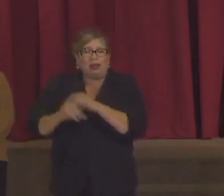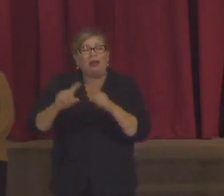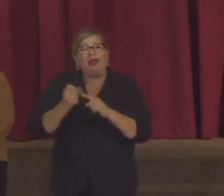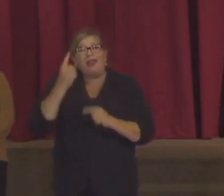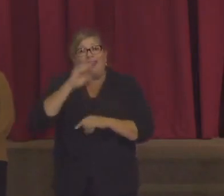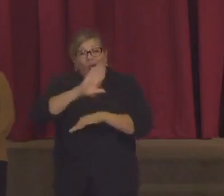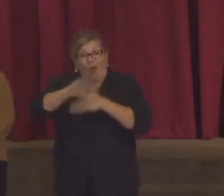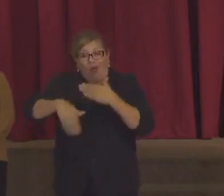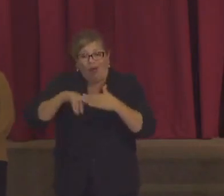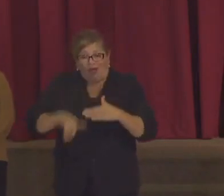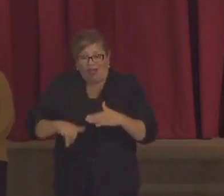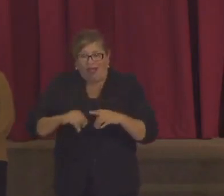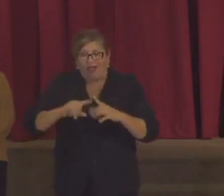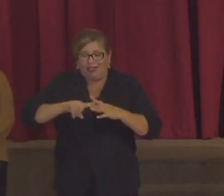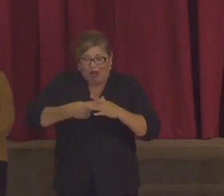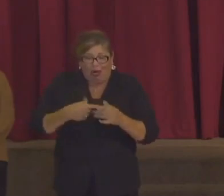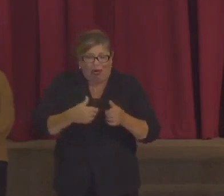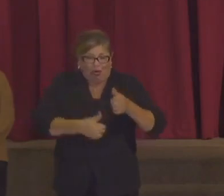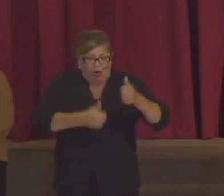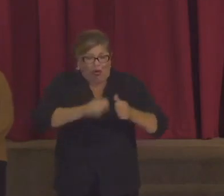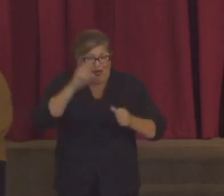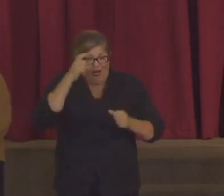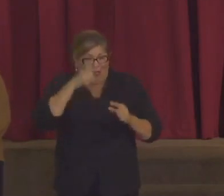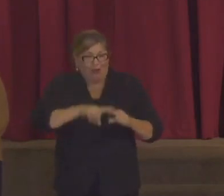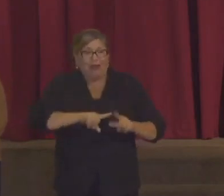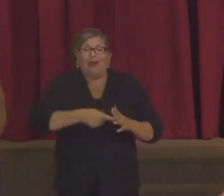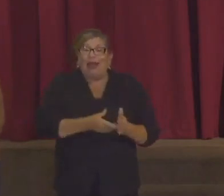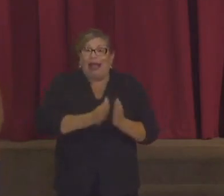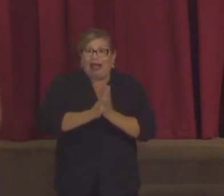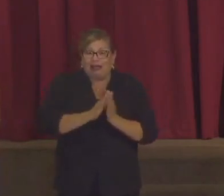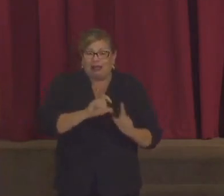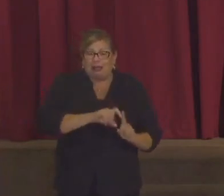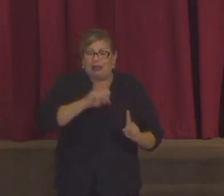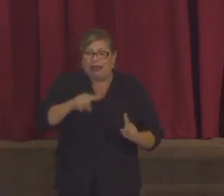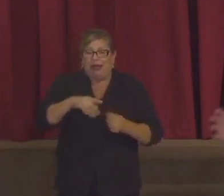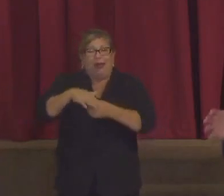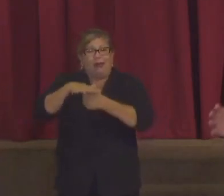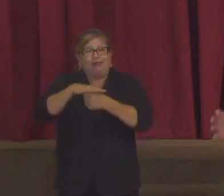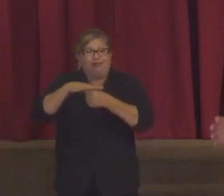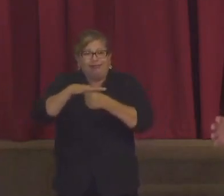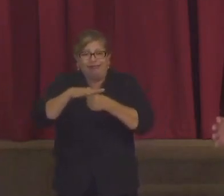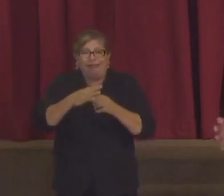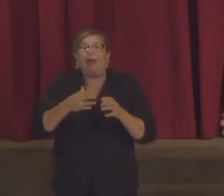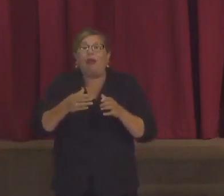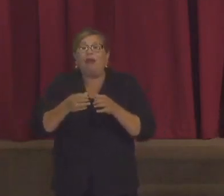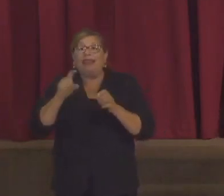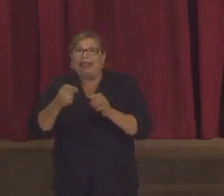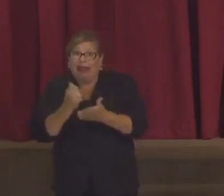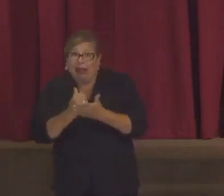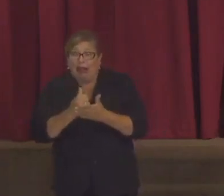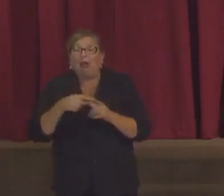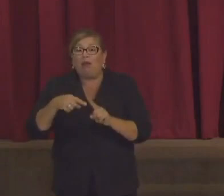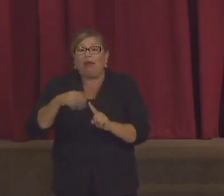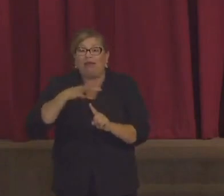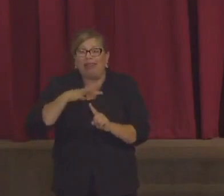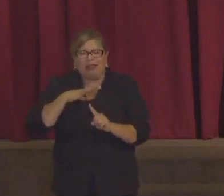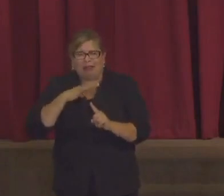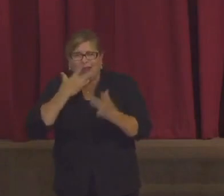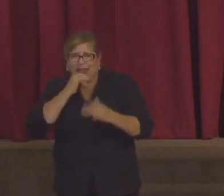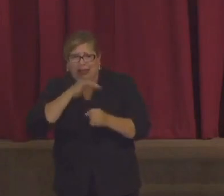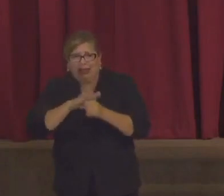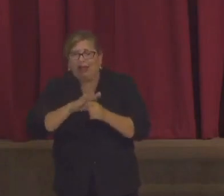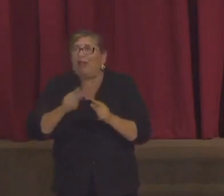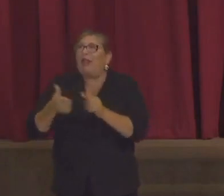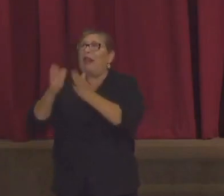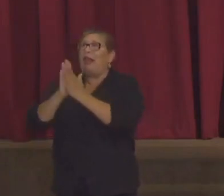that has a local framework that is appropriate in order to keep all of these jurisdictions and keep the law